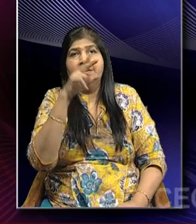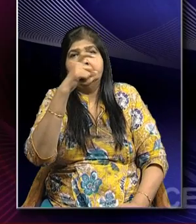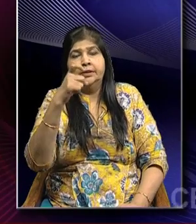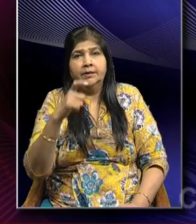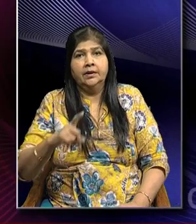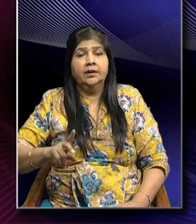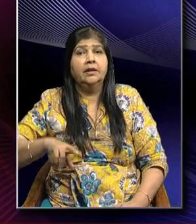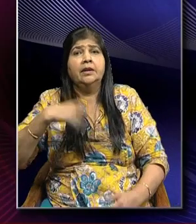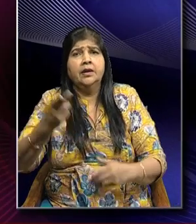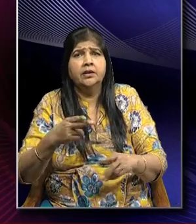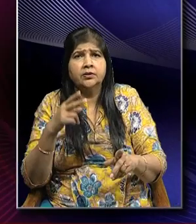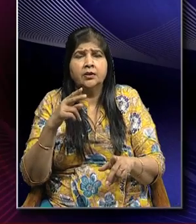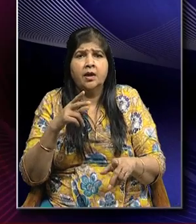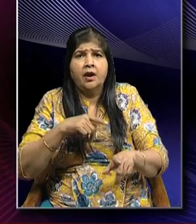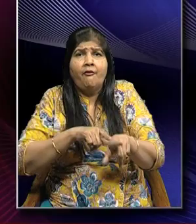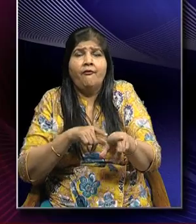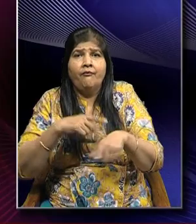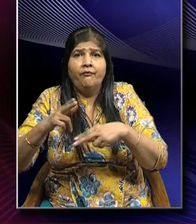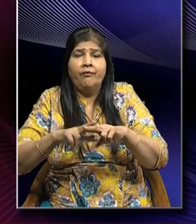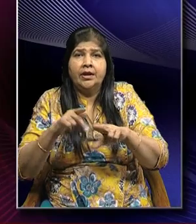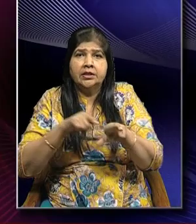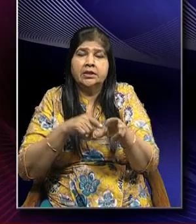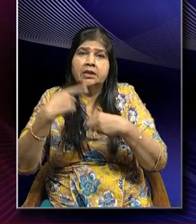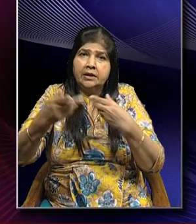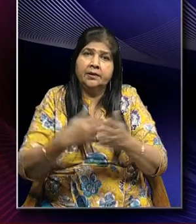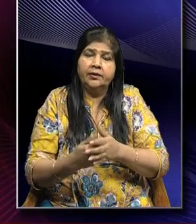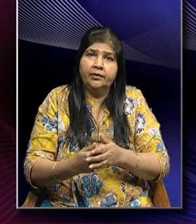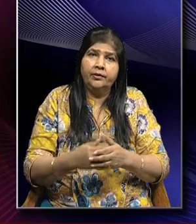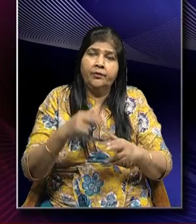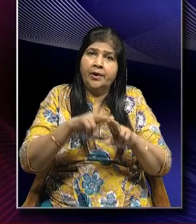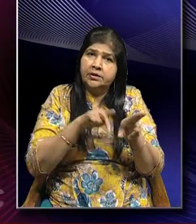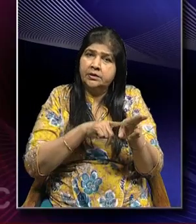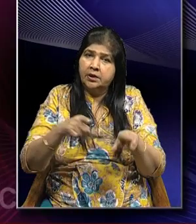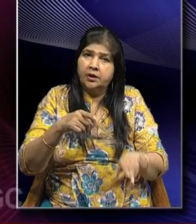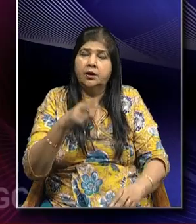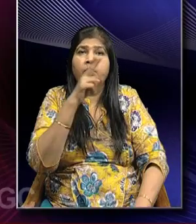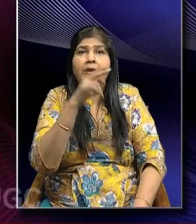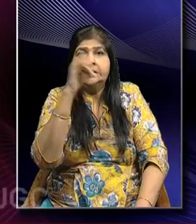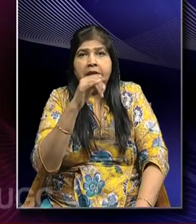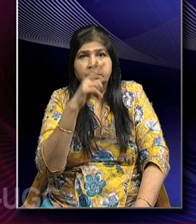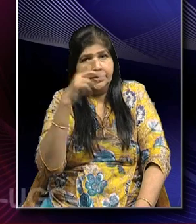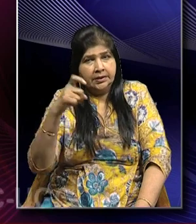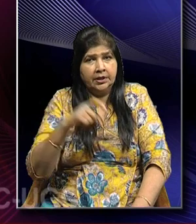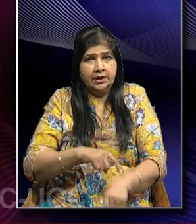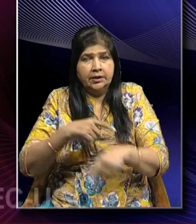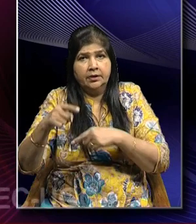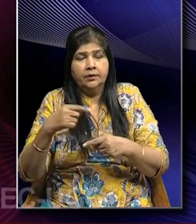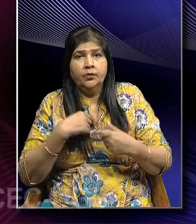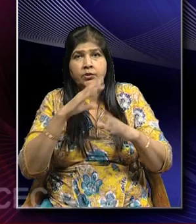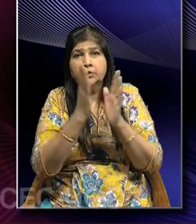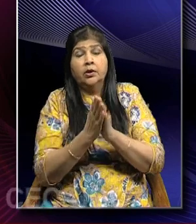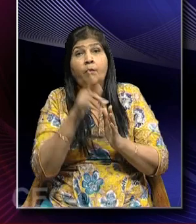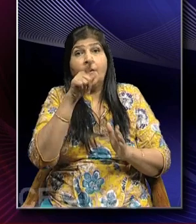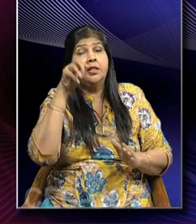means the next financial year. So from financial year 2026-27 till then, we should cover